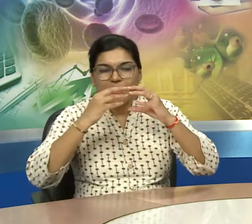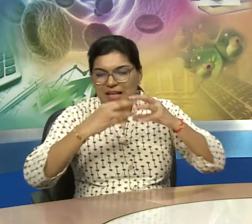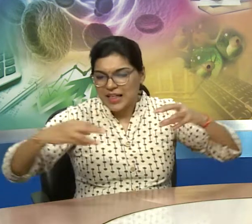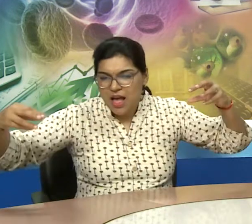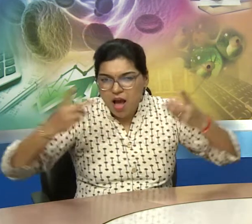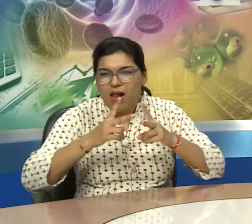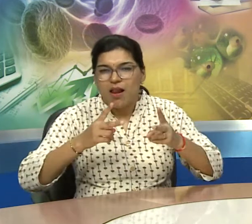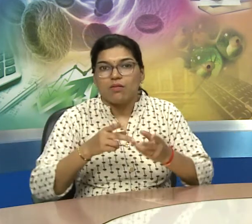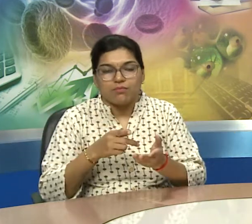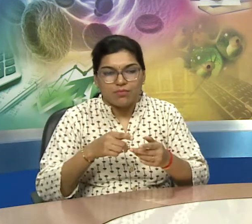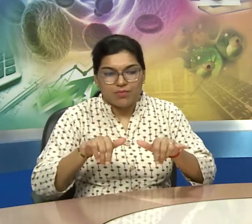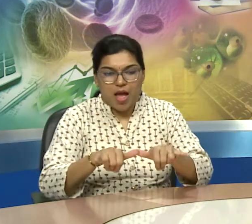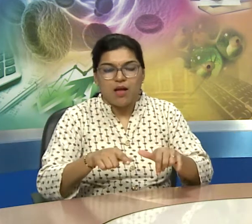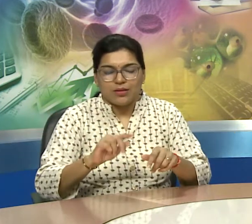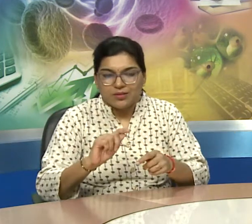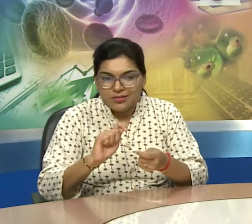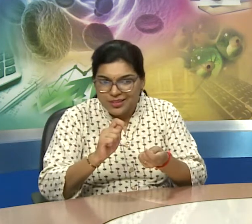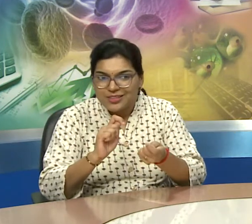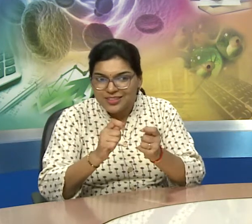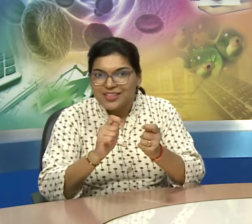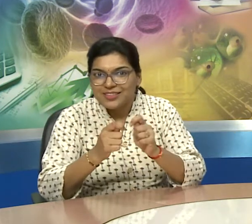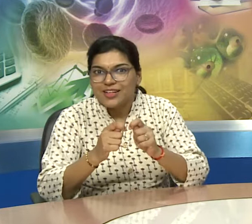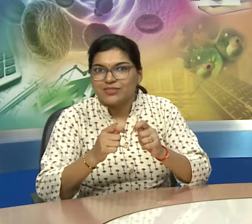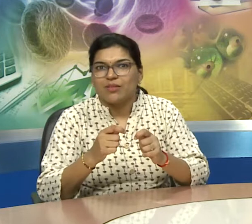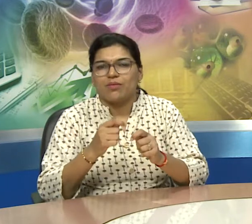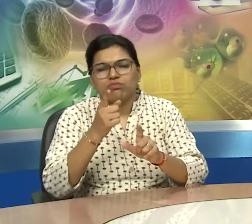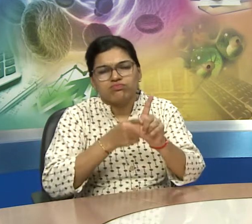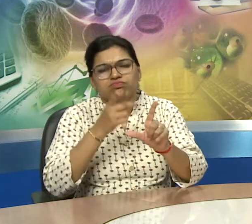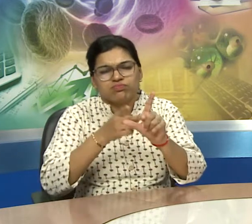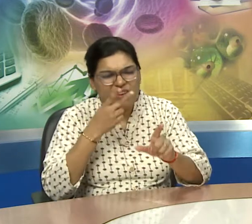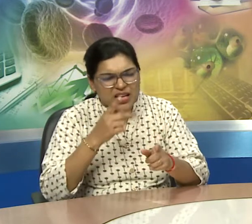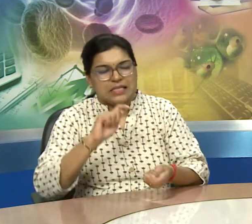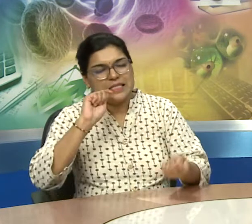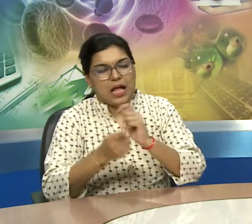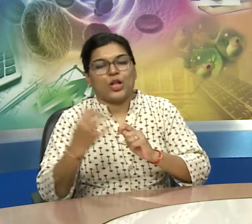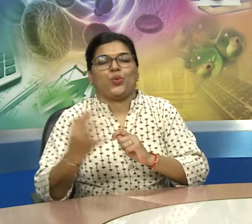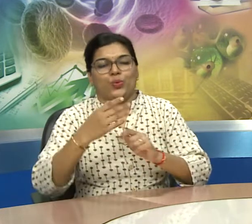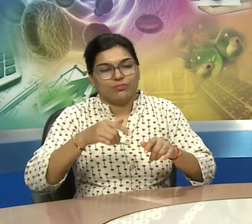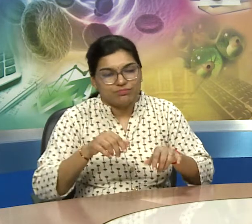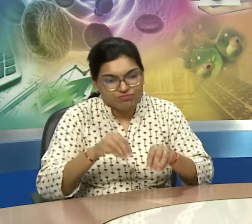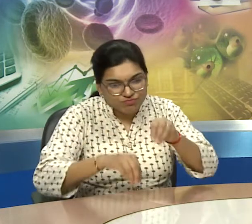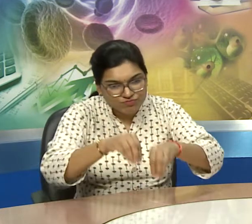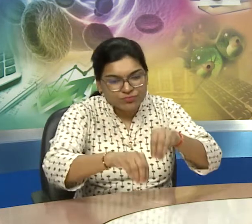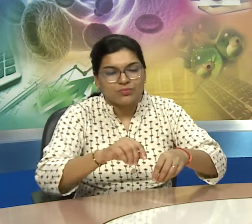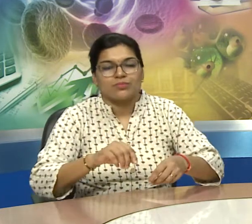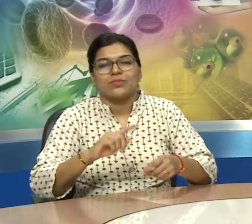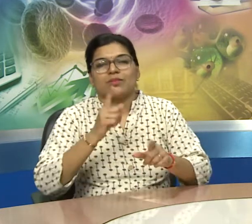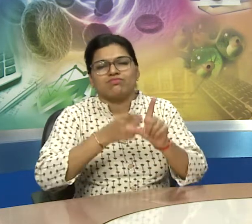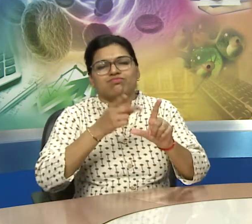new methods which are cultivated for beautification or for experiment